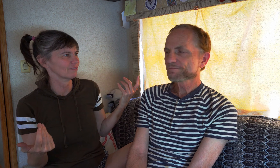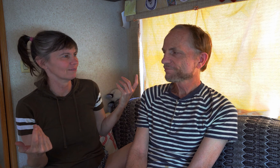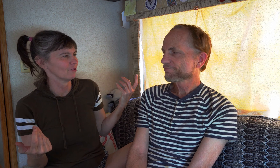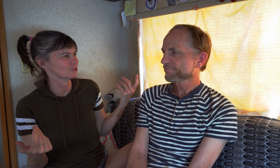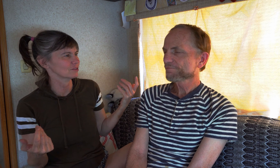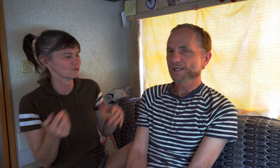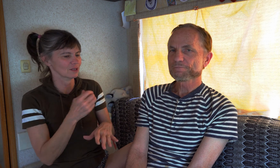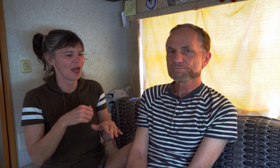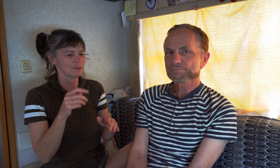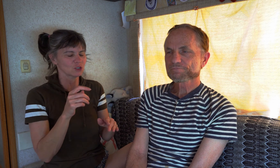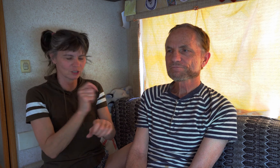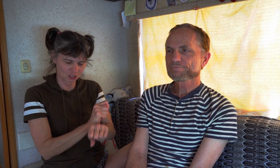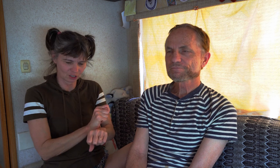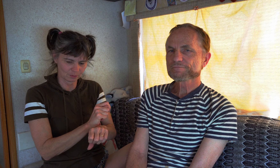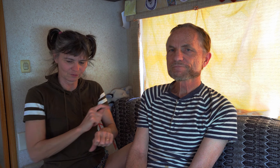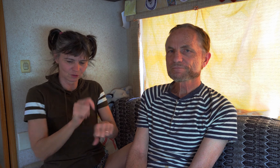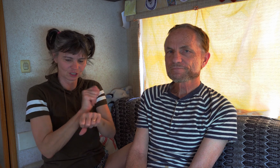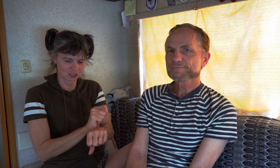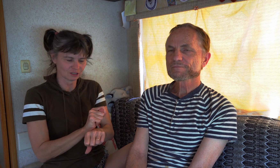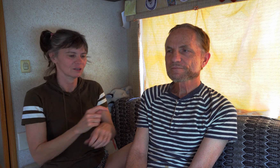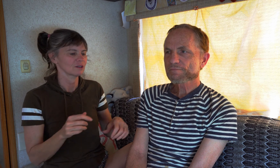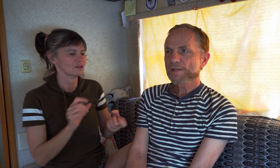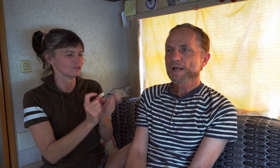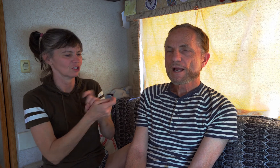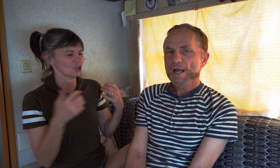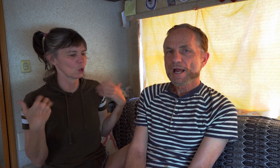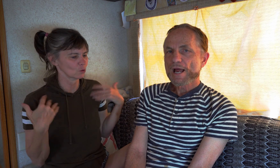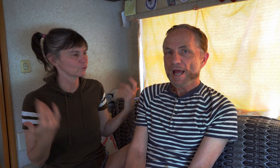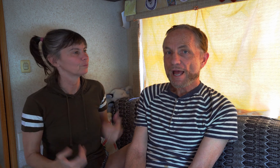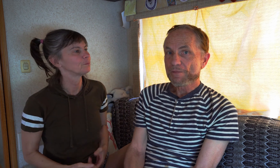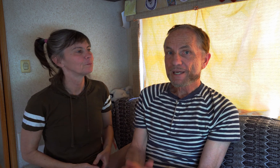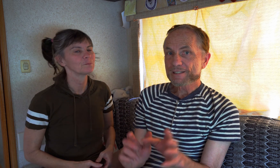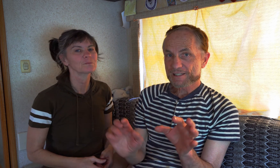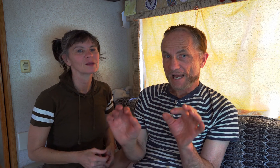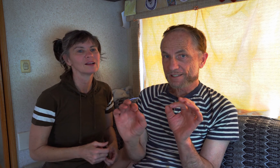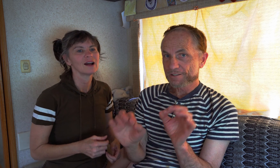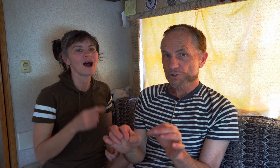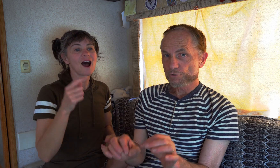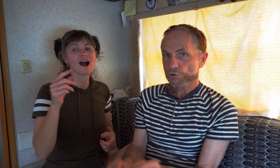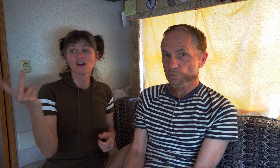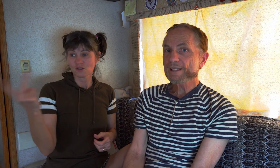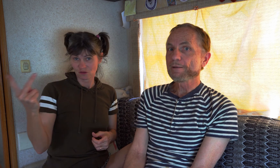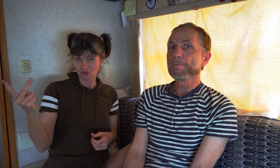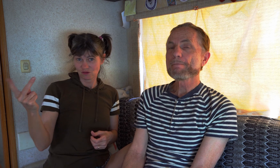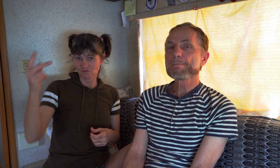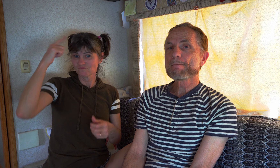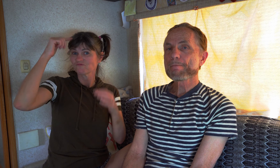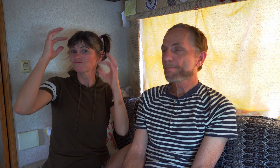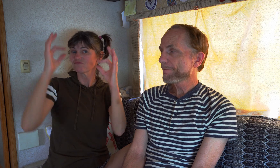changing clothes. Yeah. His tradition, I believe, changing clothes. And they decided to trick